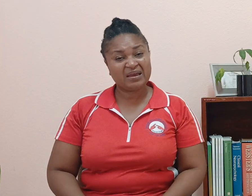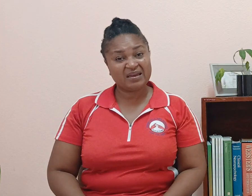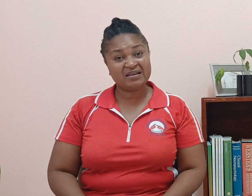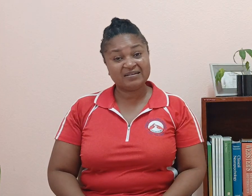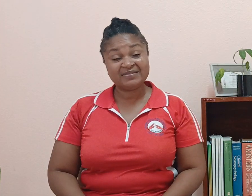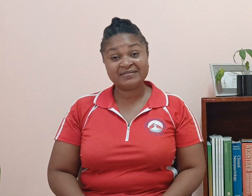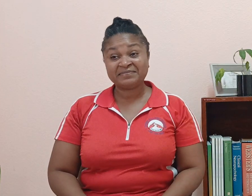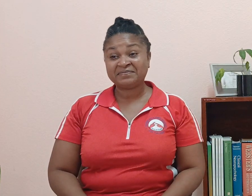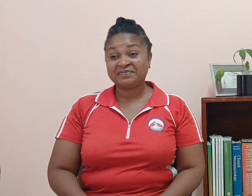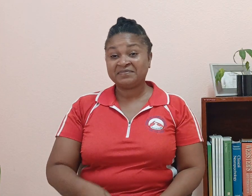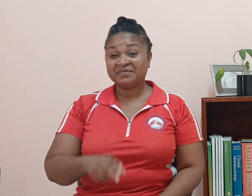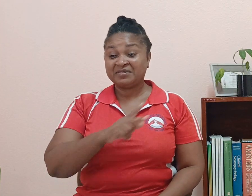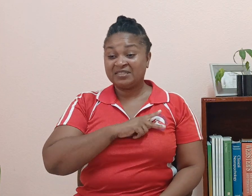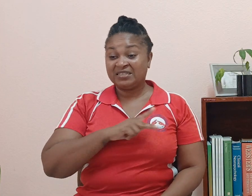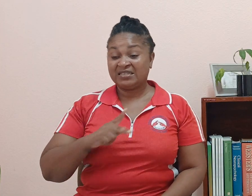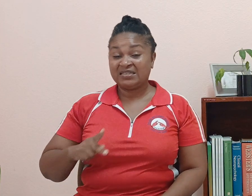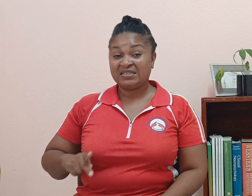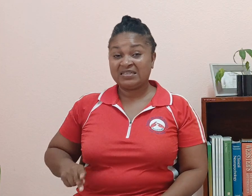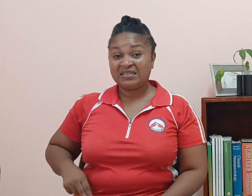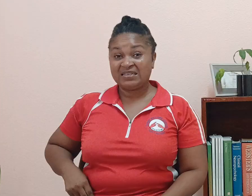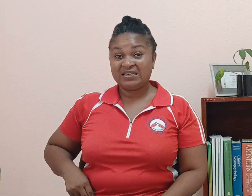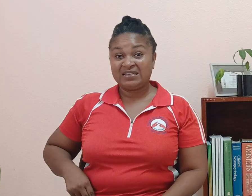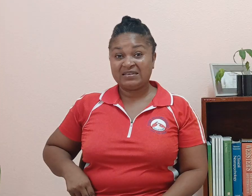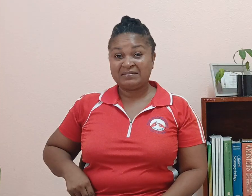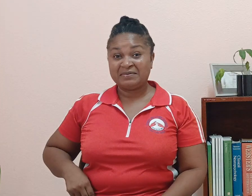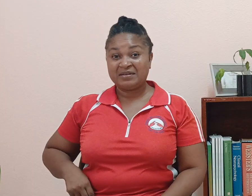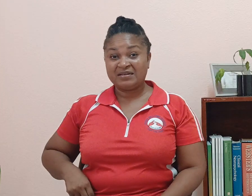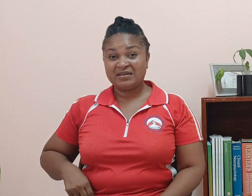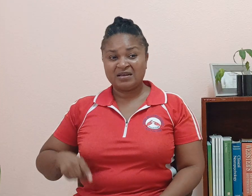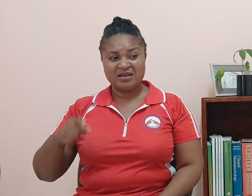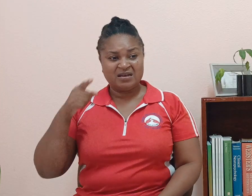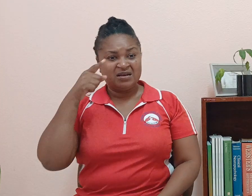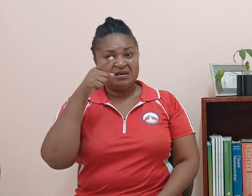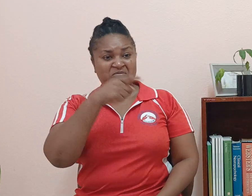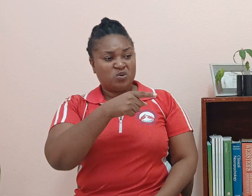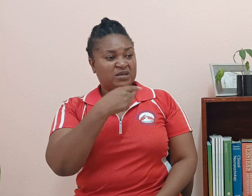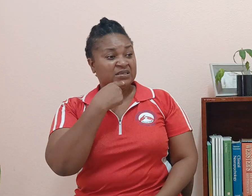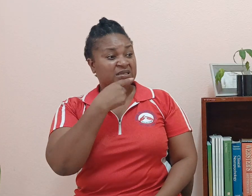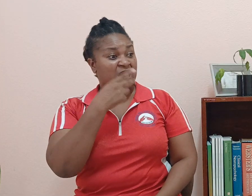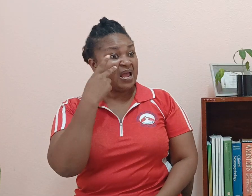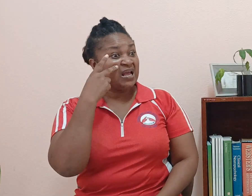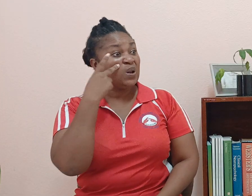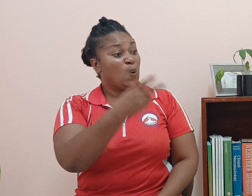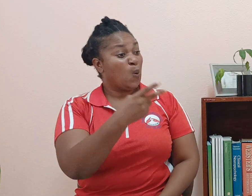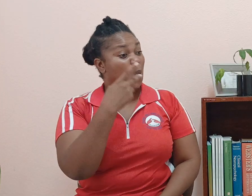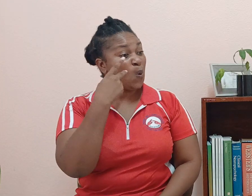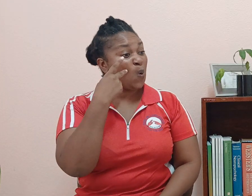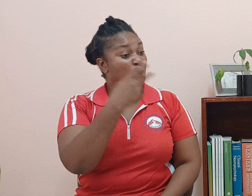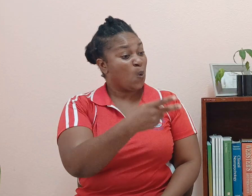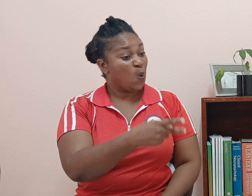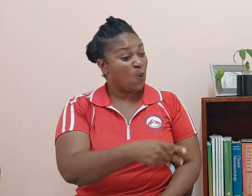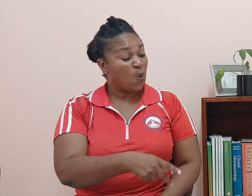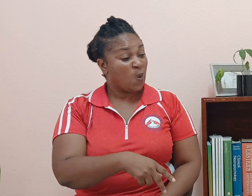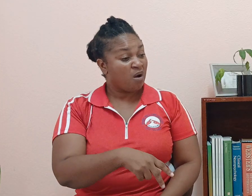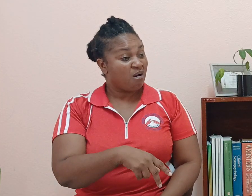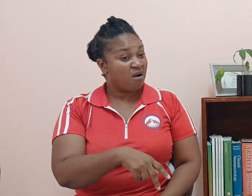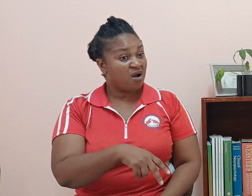The king then pointed and showed everybody that there were now 4 men